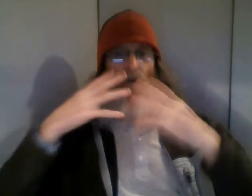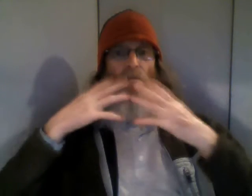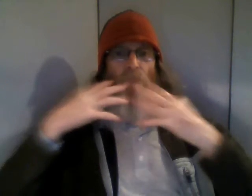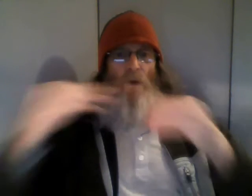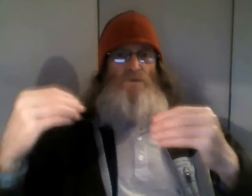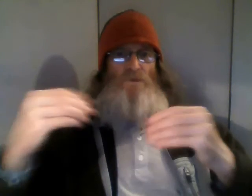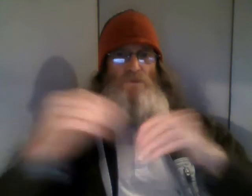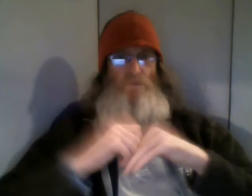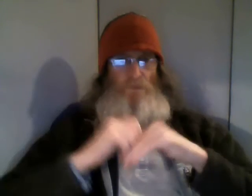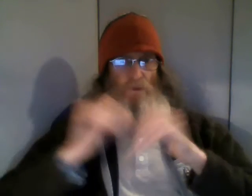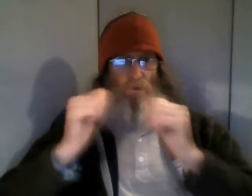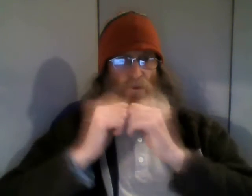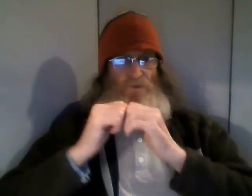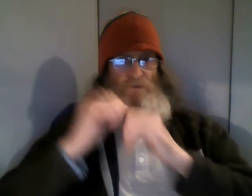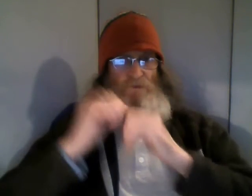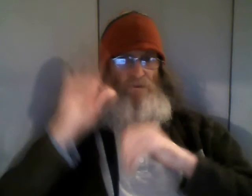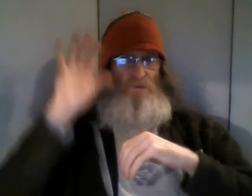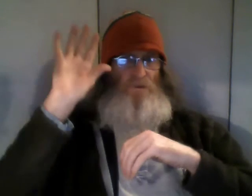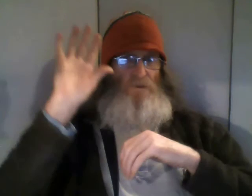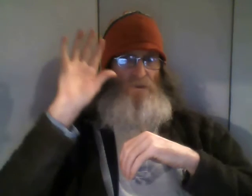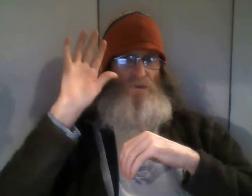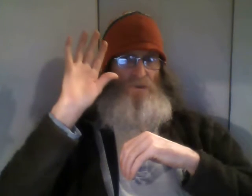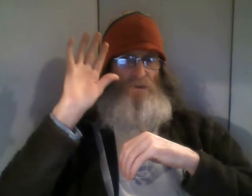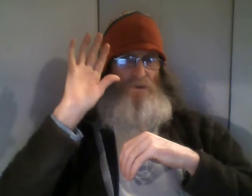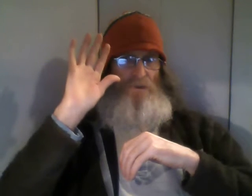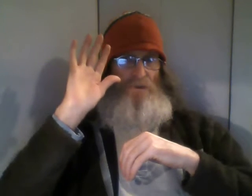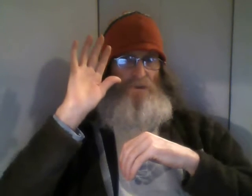How are we doing this morning? Yeah. What are